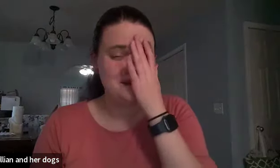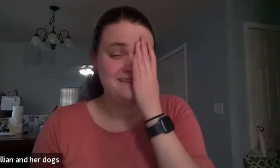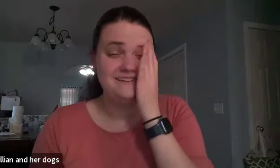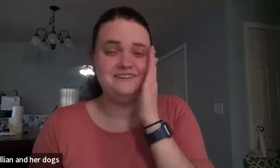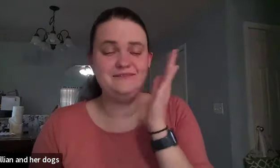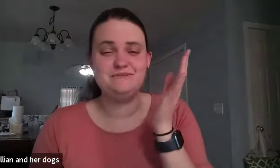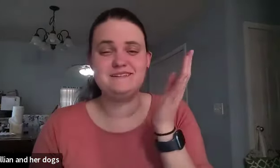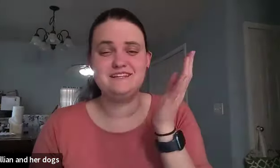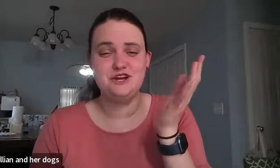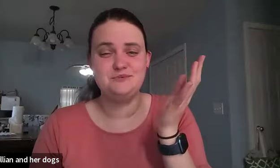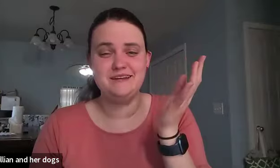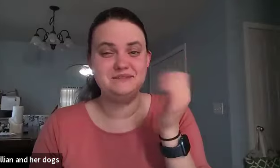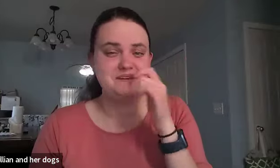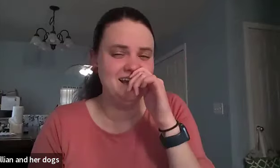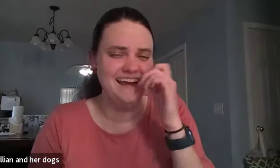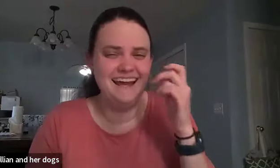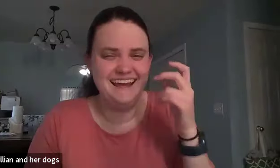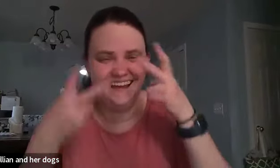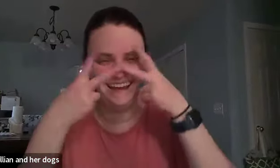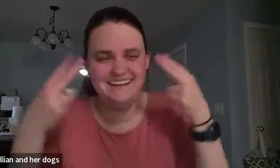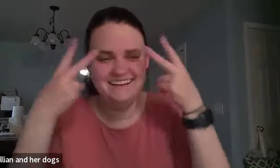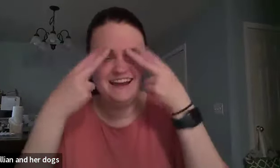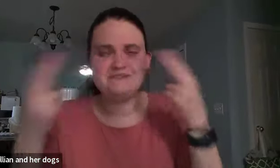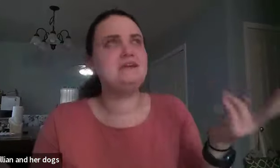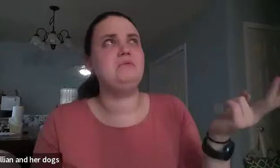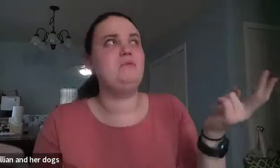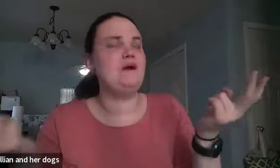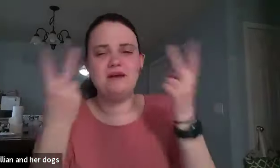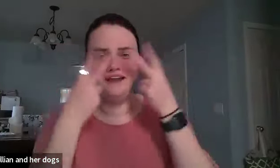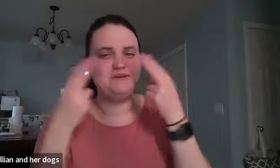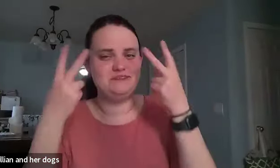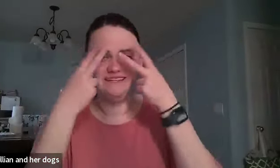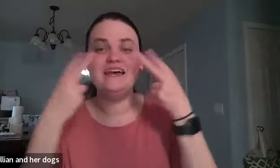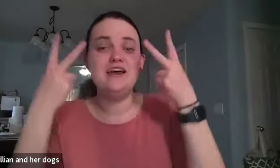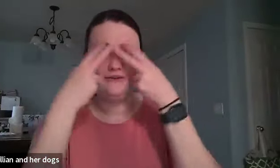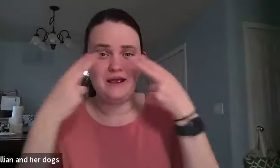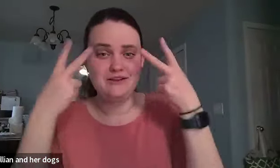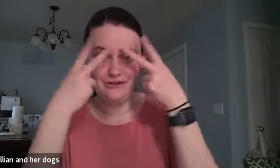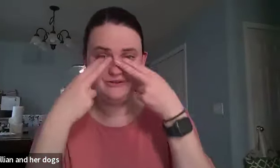Raccoon. I literally was about to say trash panda. I was like, where am I coming with this?